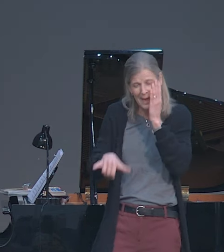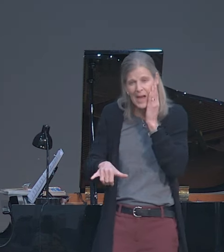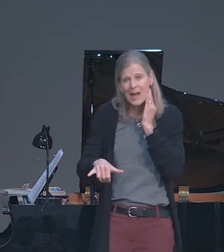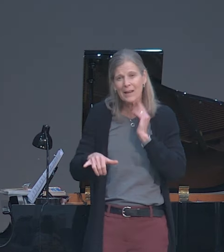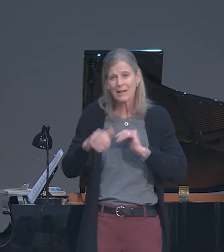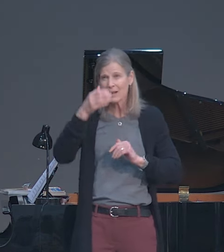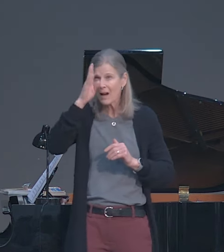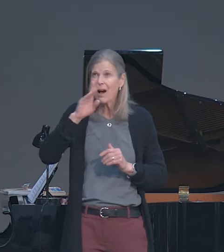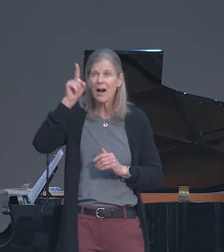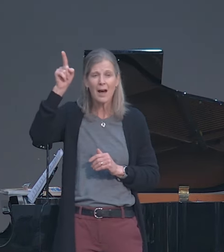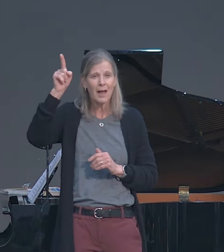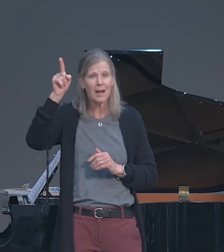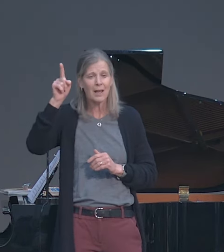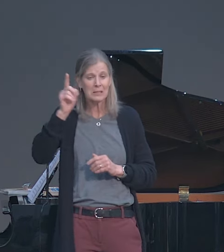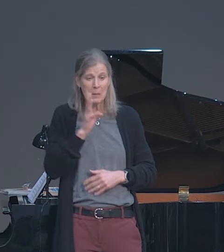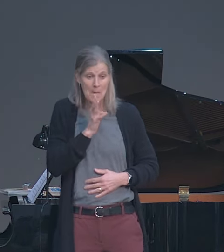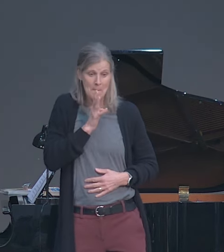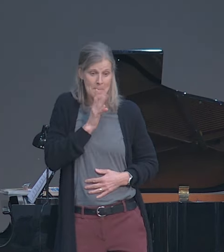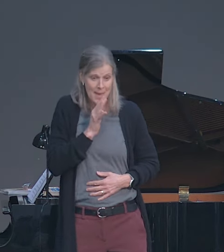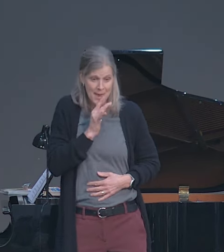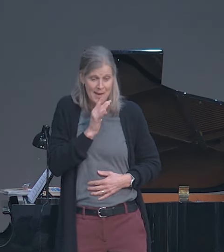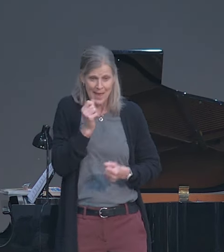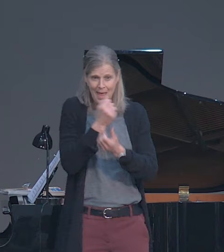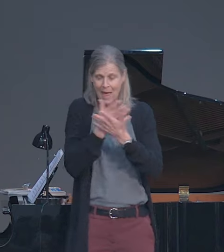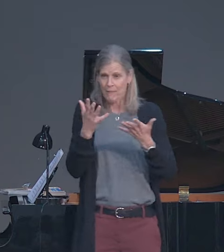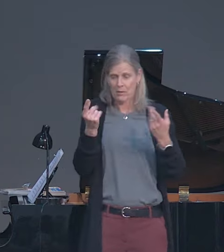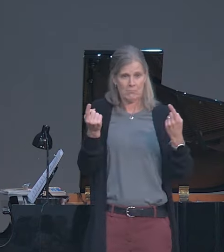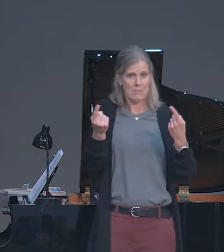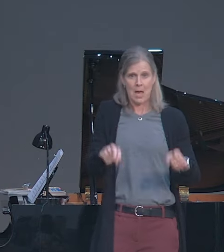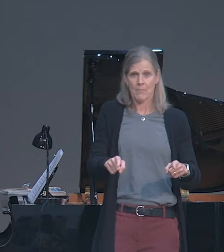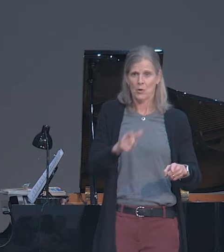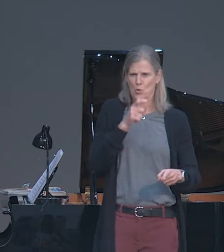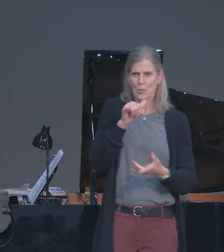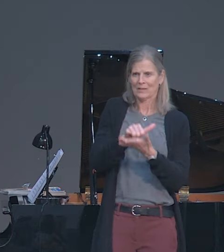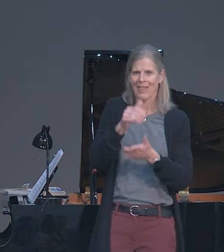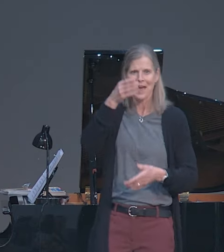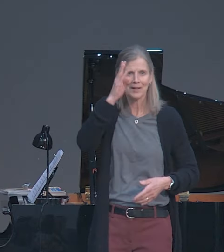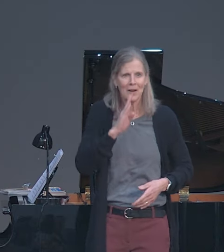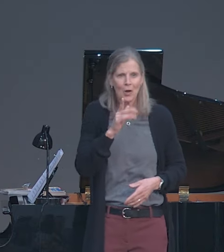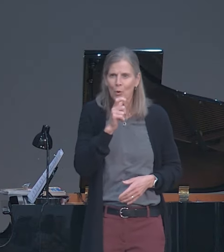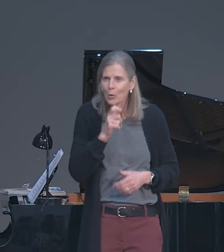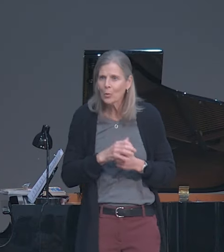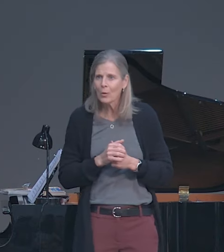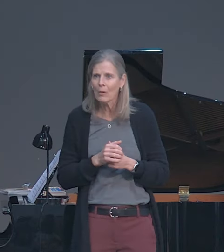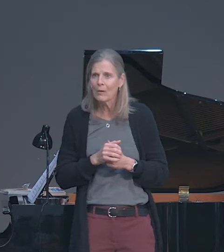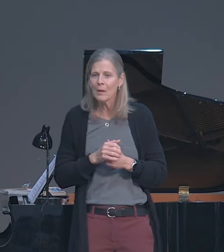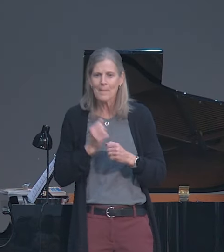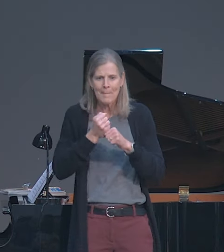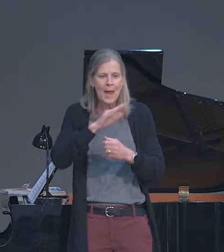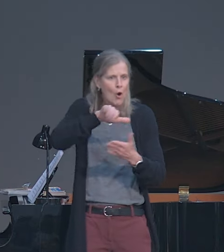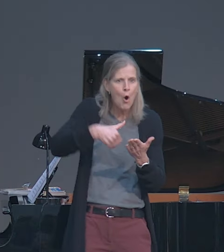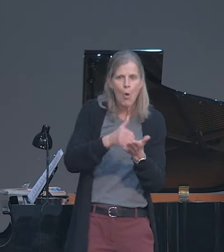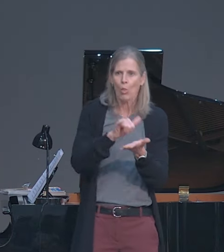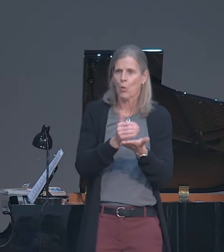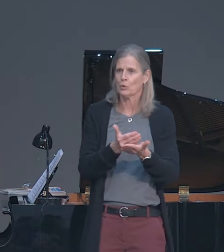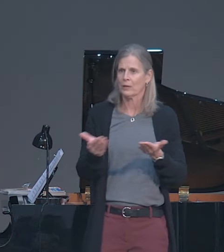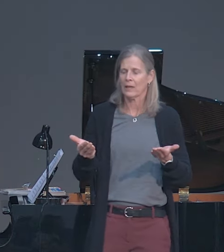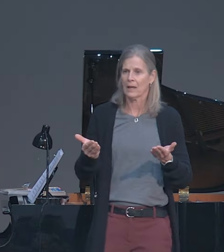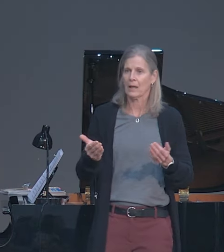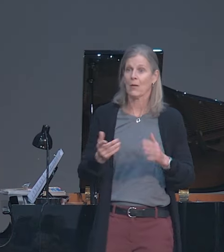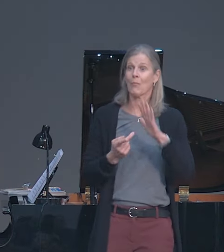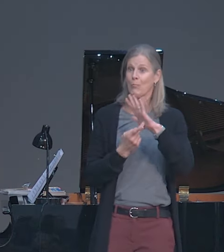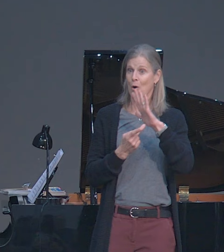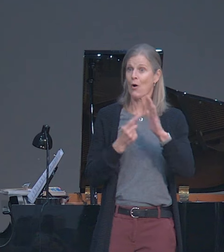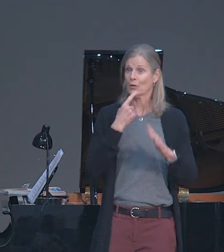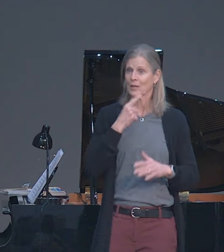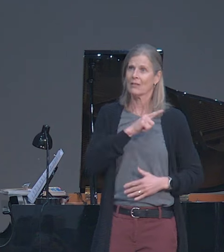and powerful that he simply spoke all this into existence? Who is the God that created all things that are visible? The Apostle Paul